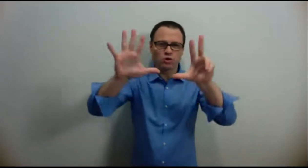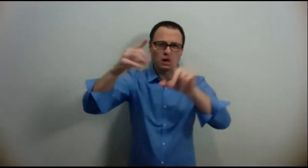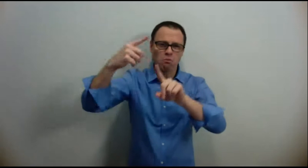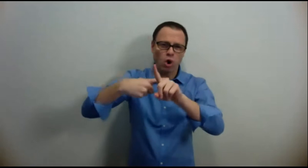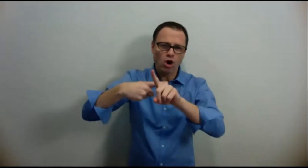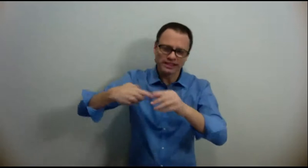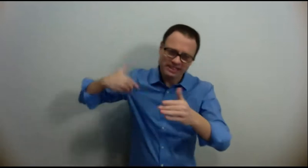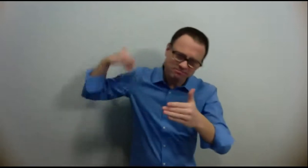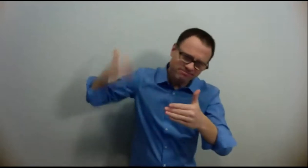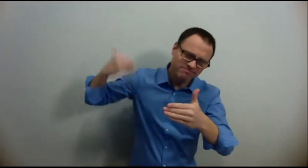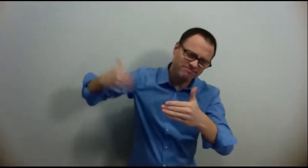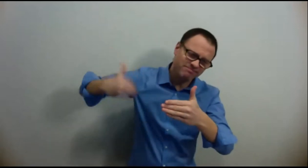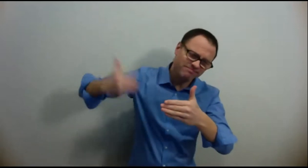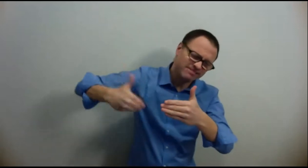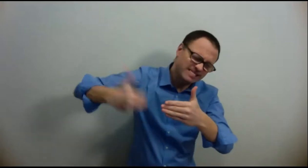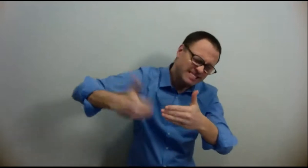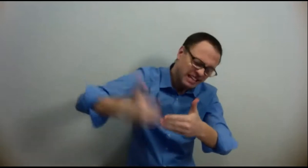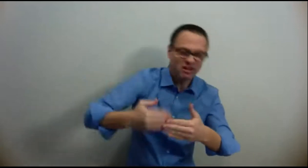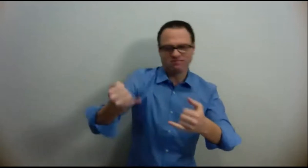držav. Very impressive.